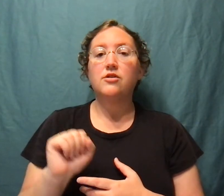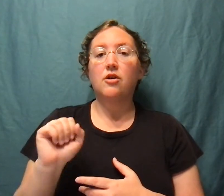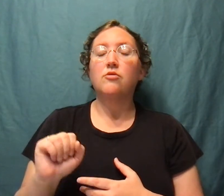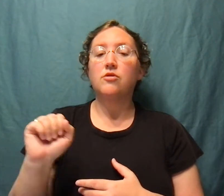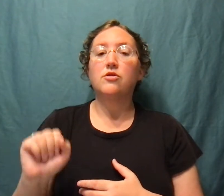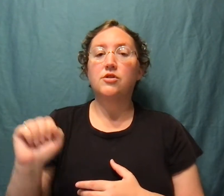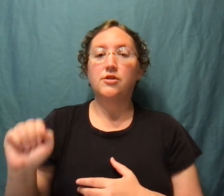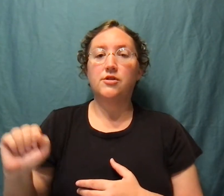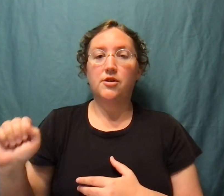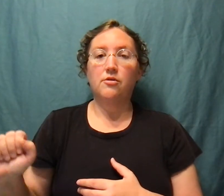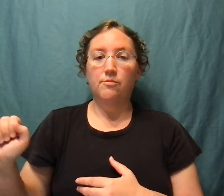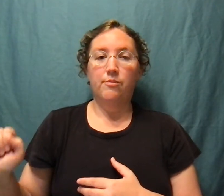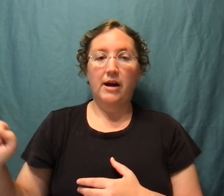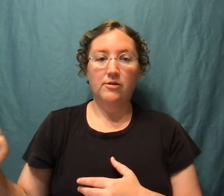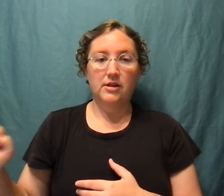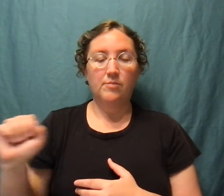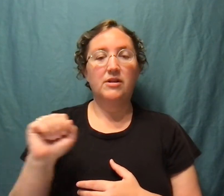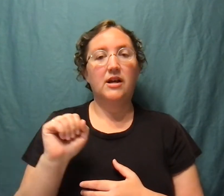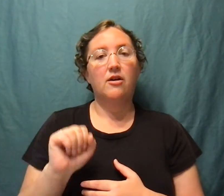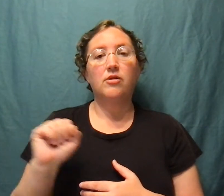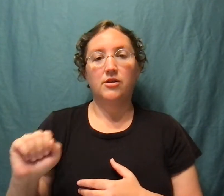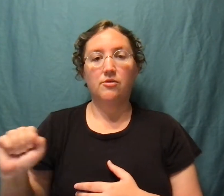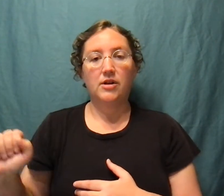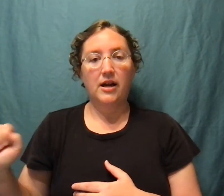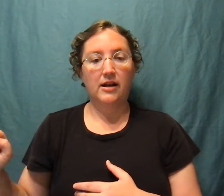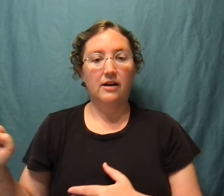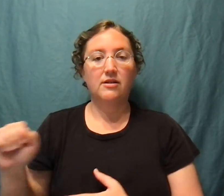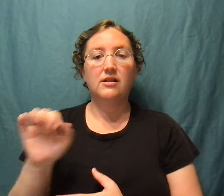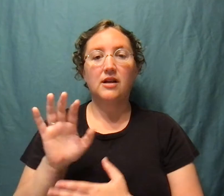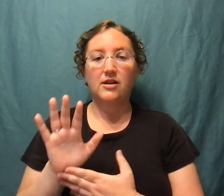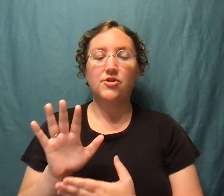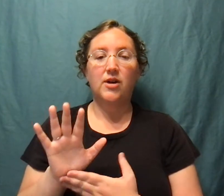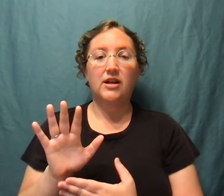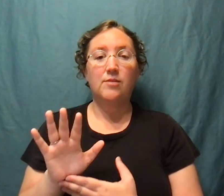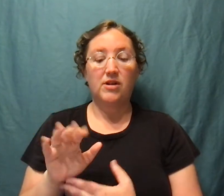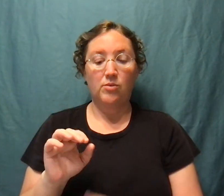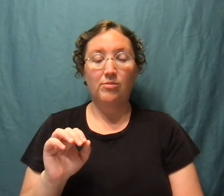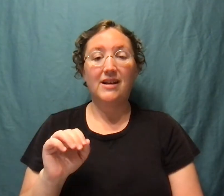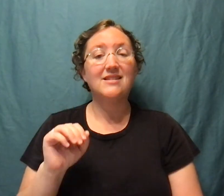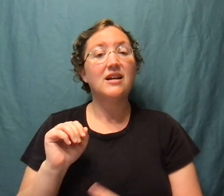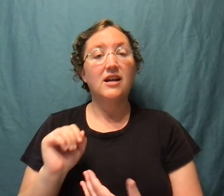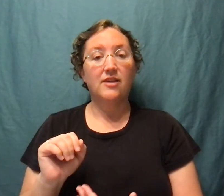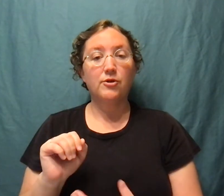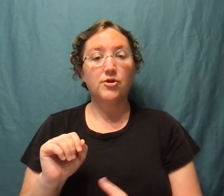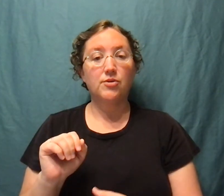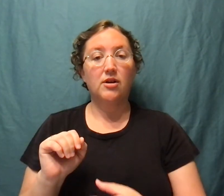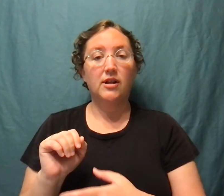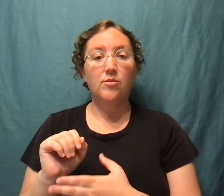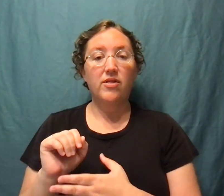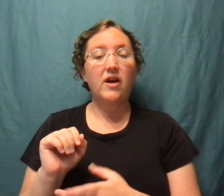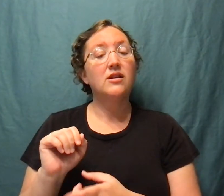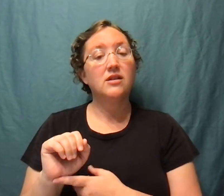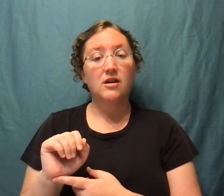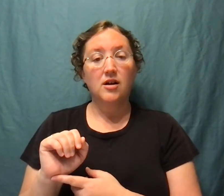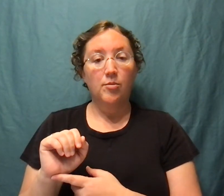So don't bounce it up and down. Don't take it out to the side. Just try and keep it in one place. If you're struggling with that, put